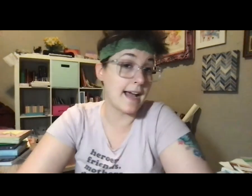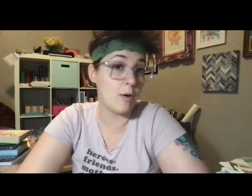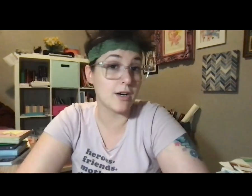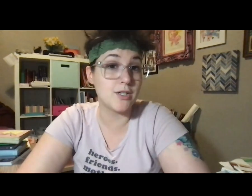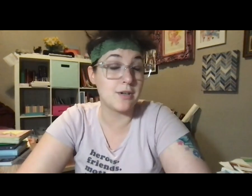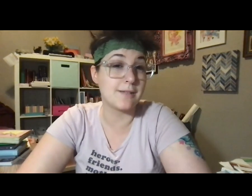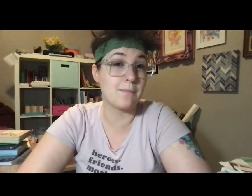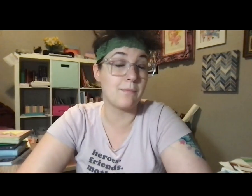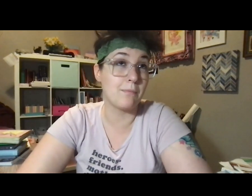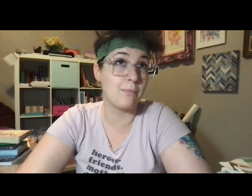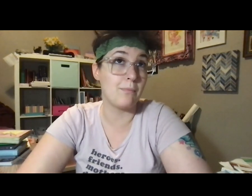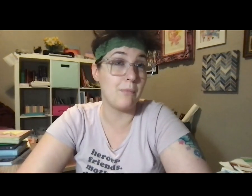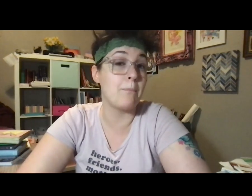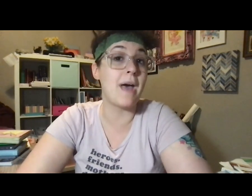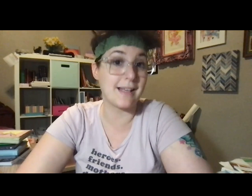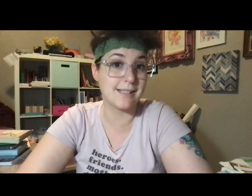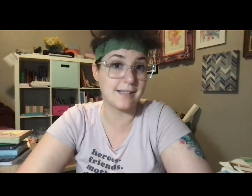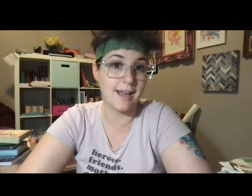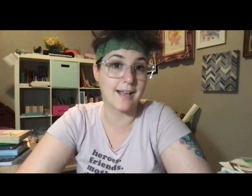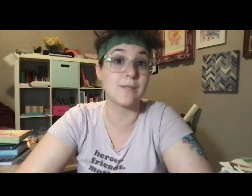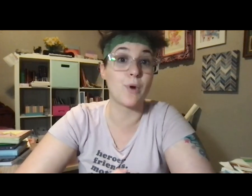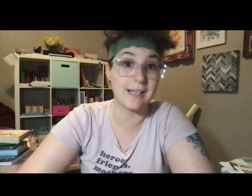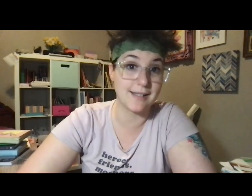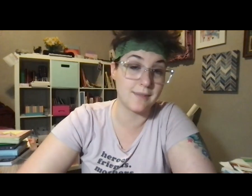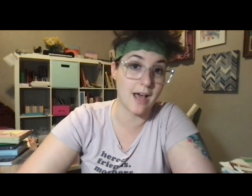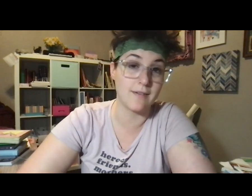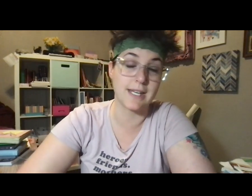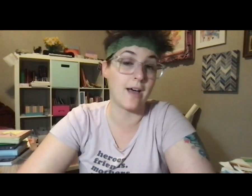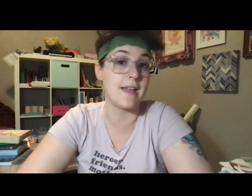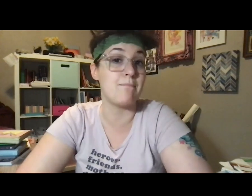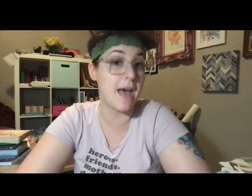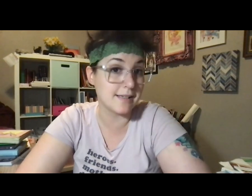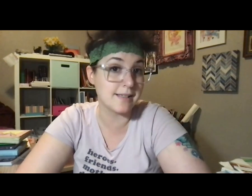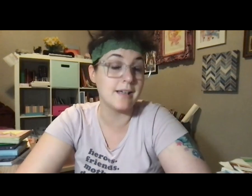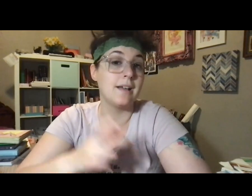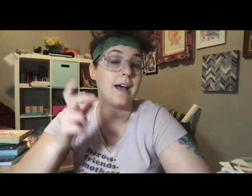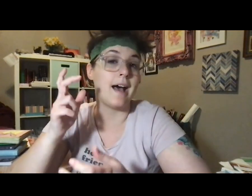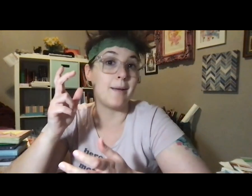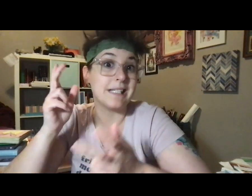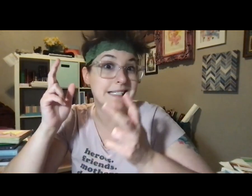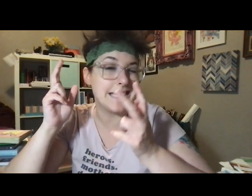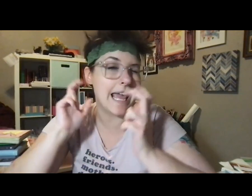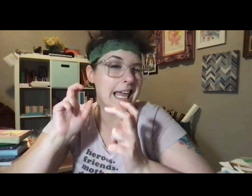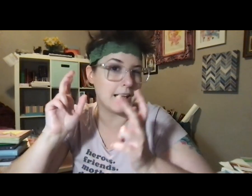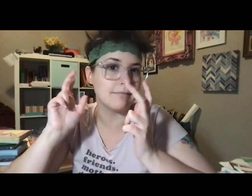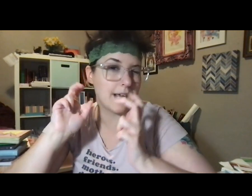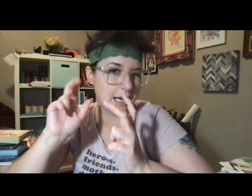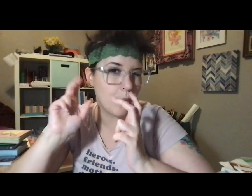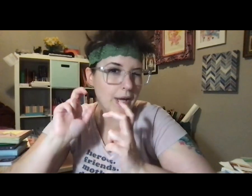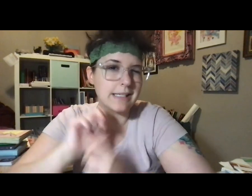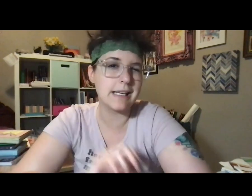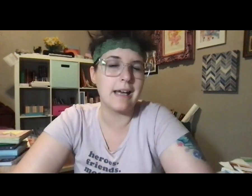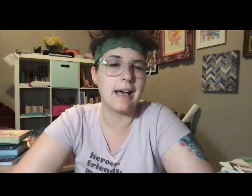understand how our students best express themselves and how they best take